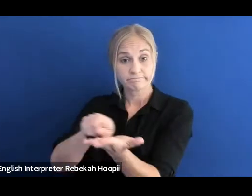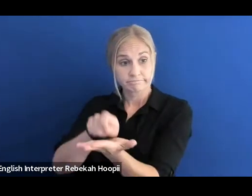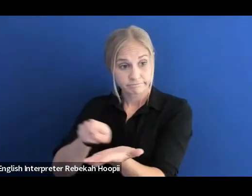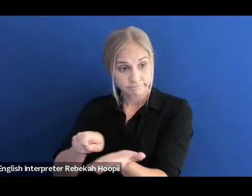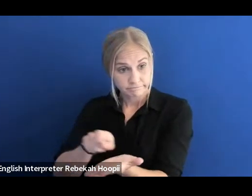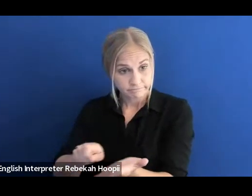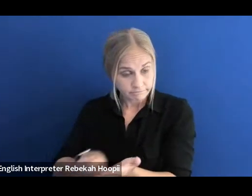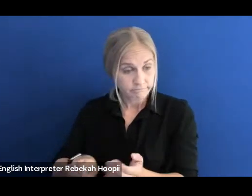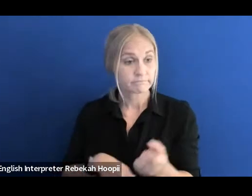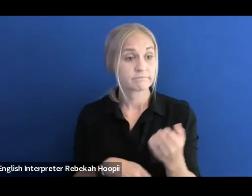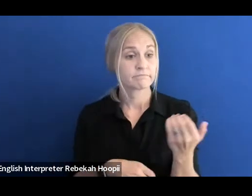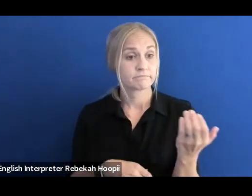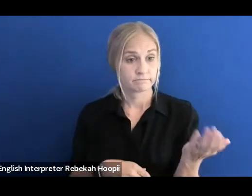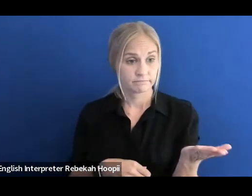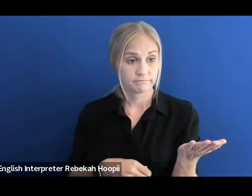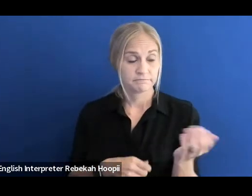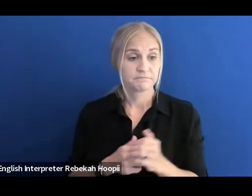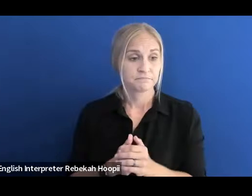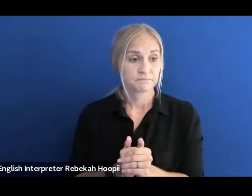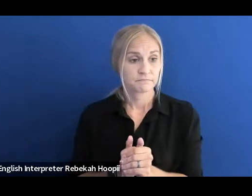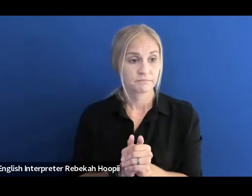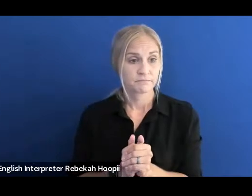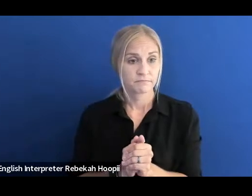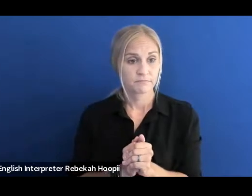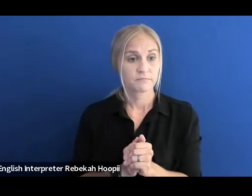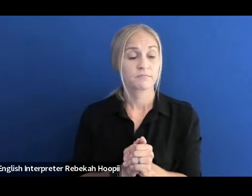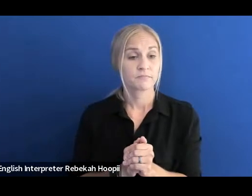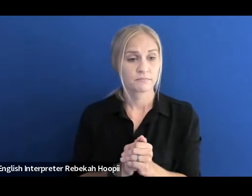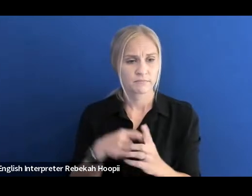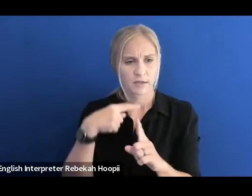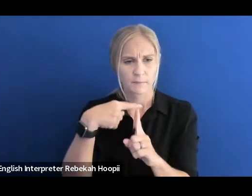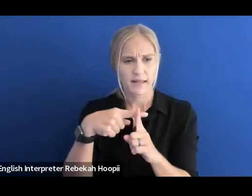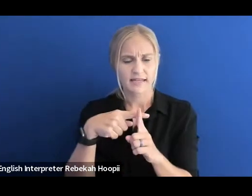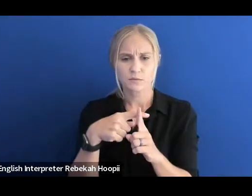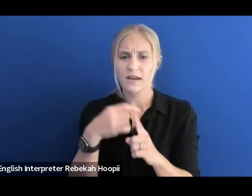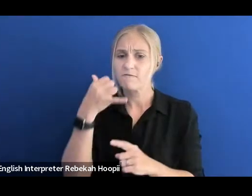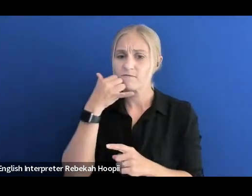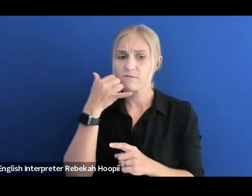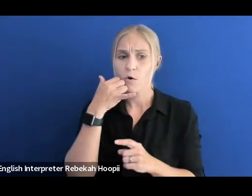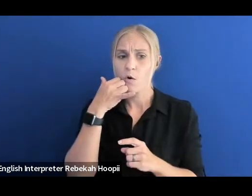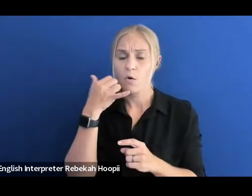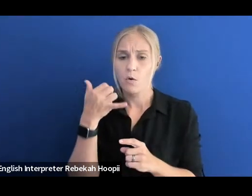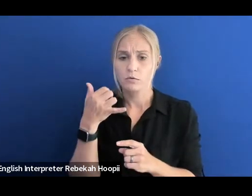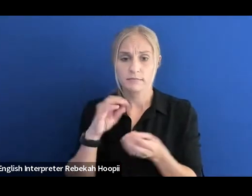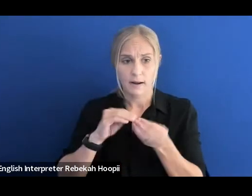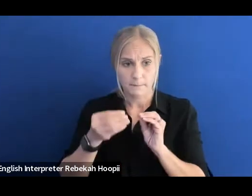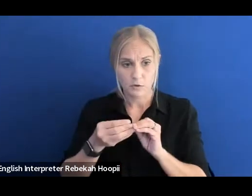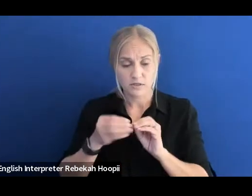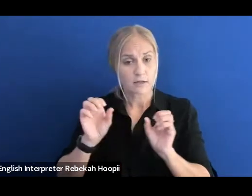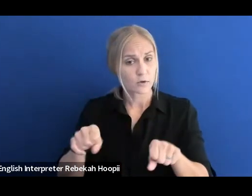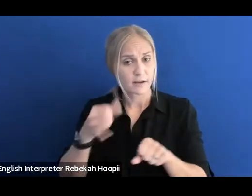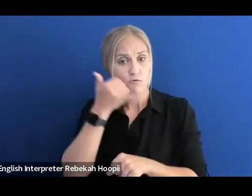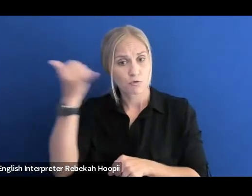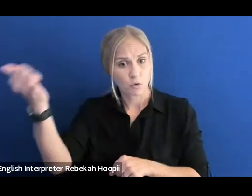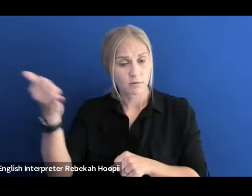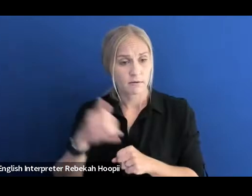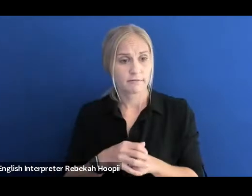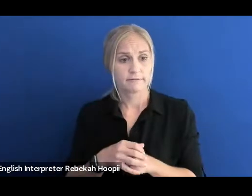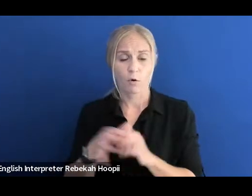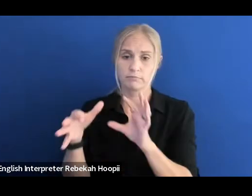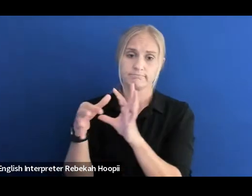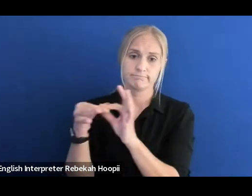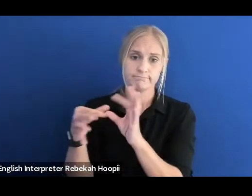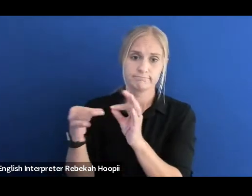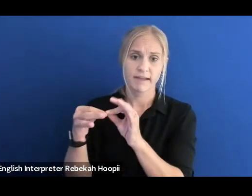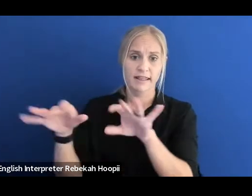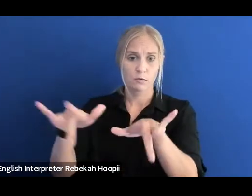Holt pulled another arm here a second ago. And then we also have a couple phones. We have a phone line that is open that you can call and we'll record